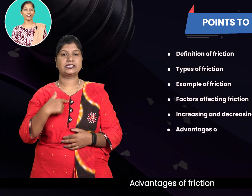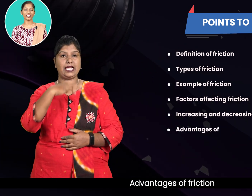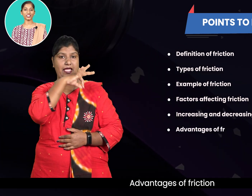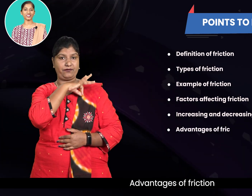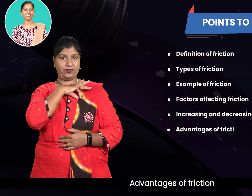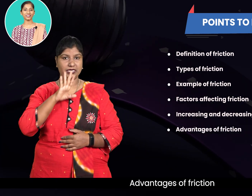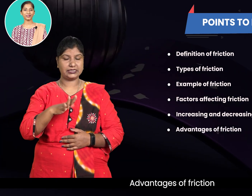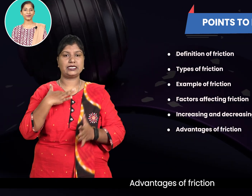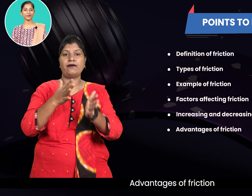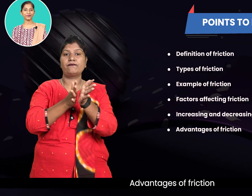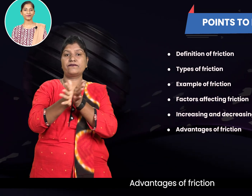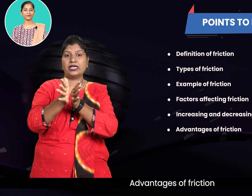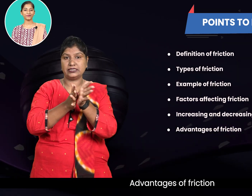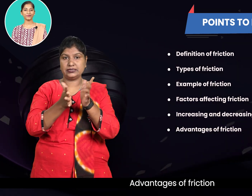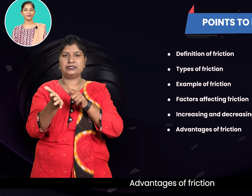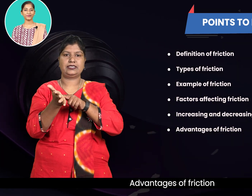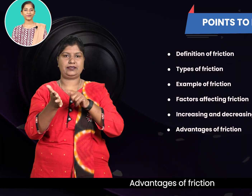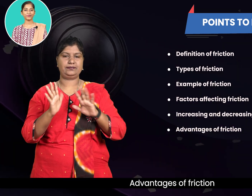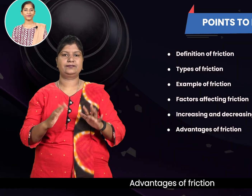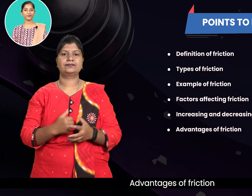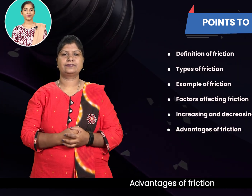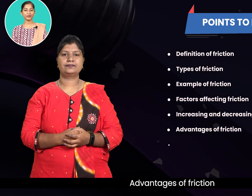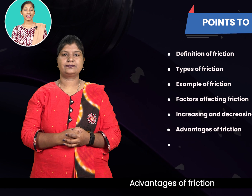Advantages of friction.